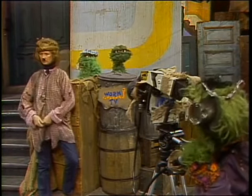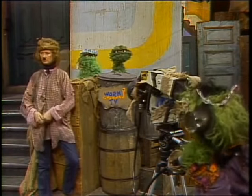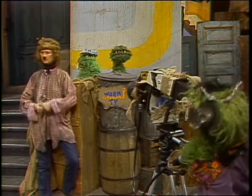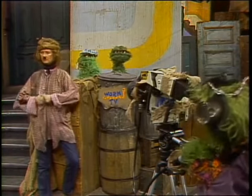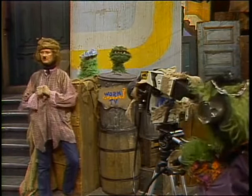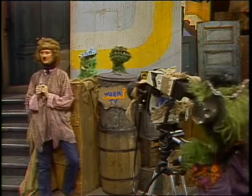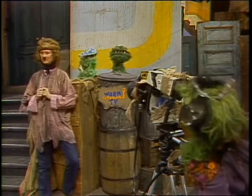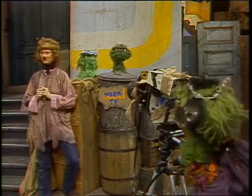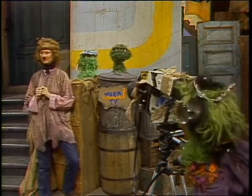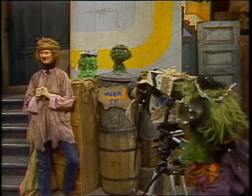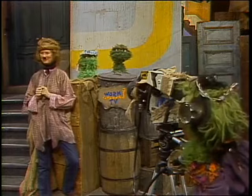5, 4, 3, 2, 1, watching!